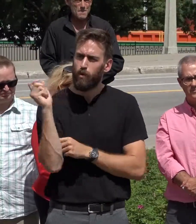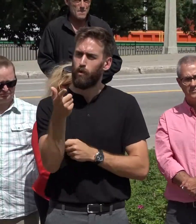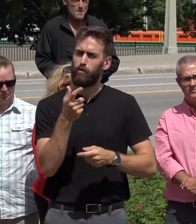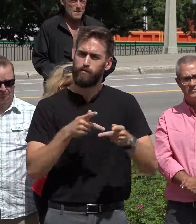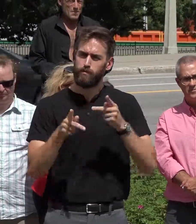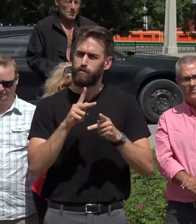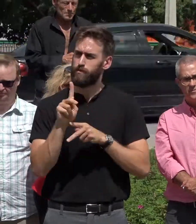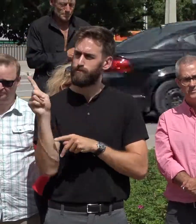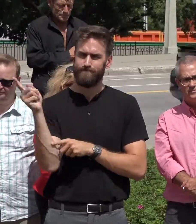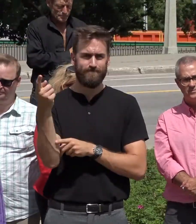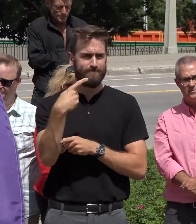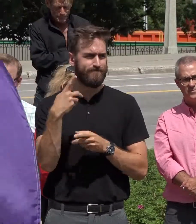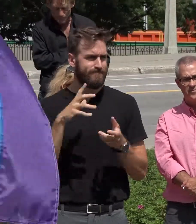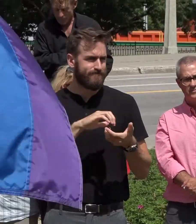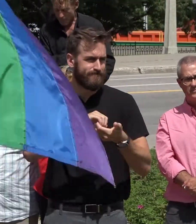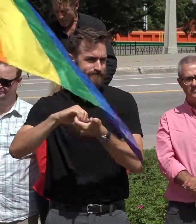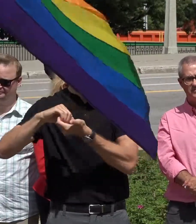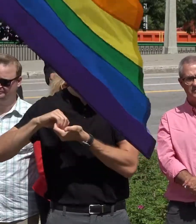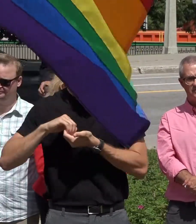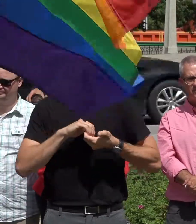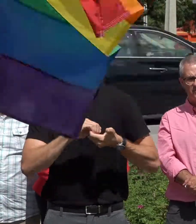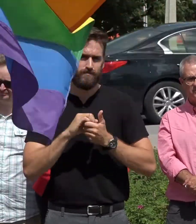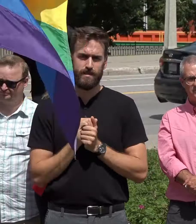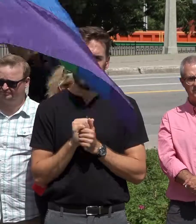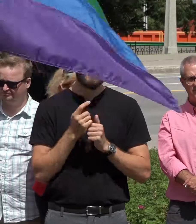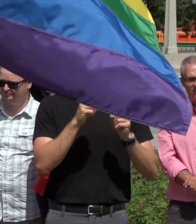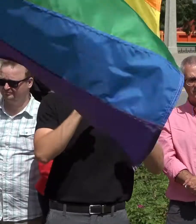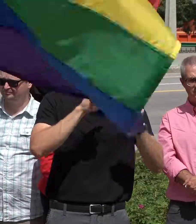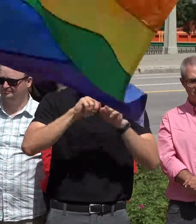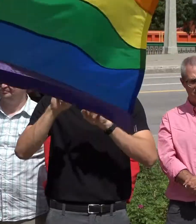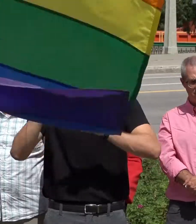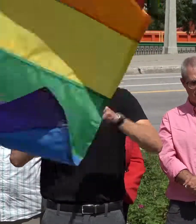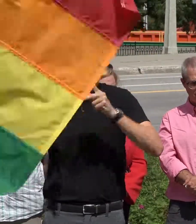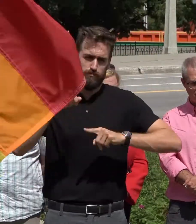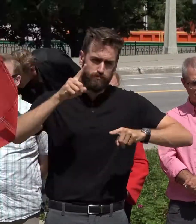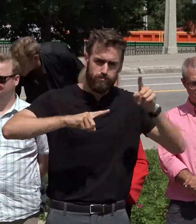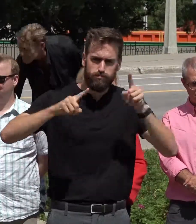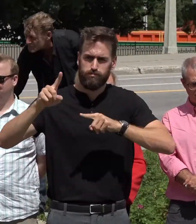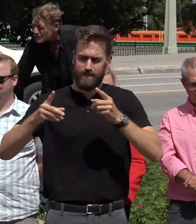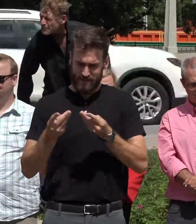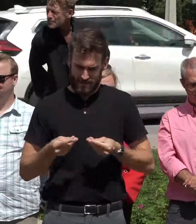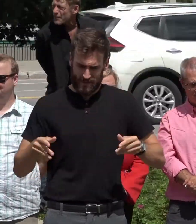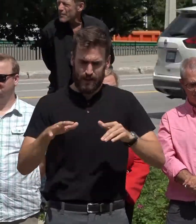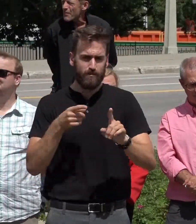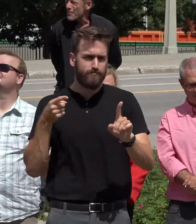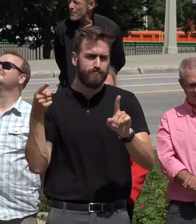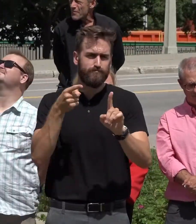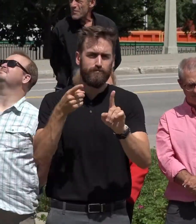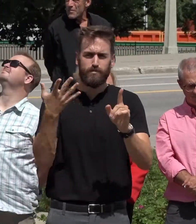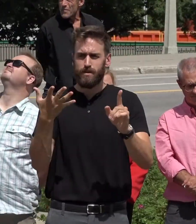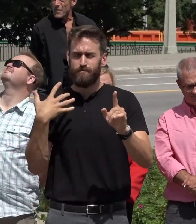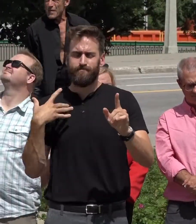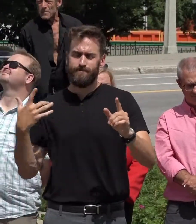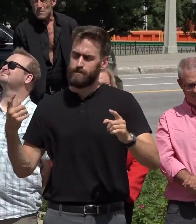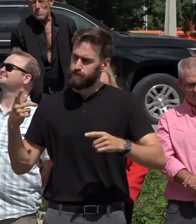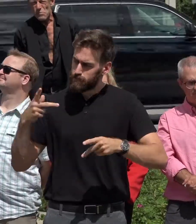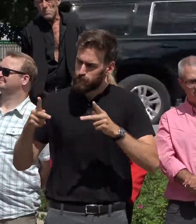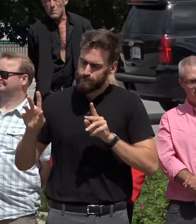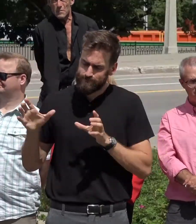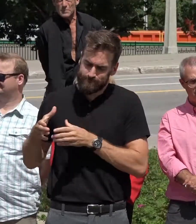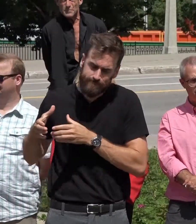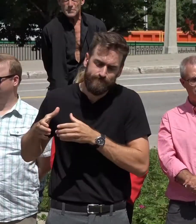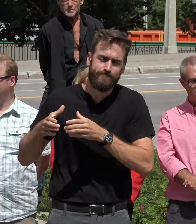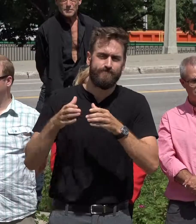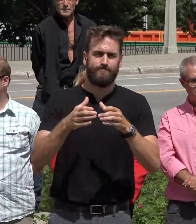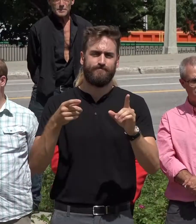understand that we need all kinds to create what this land was meant to, what was meant to happen here